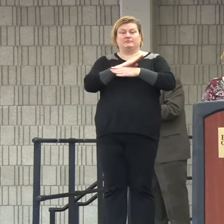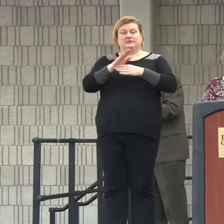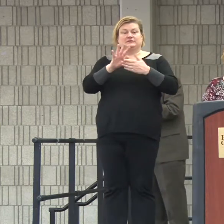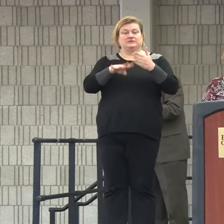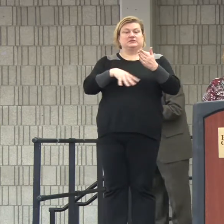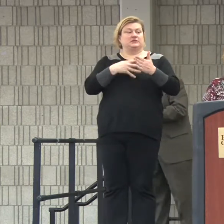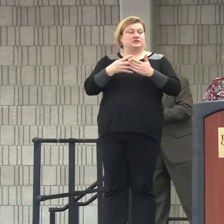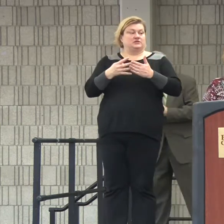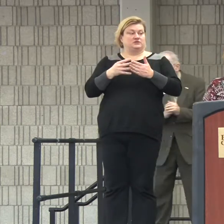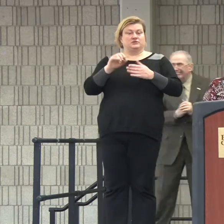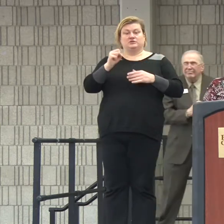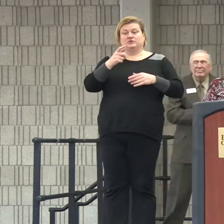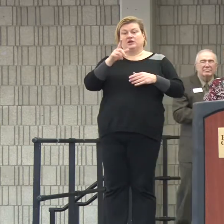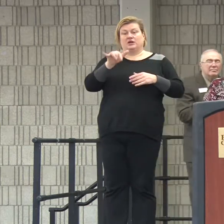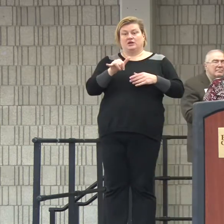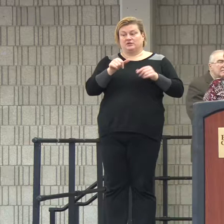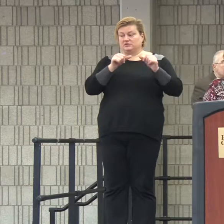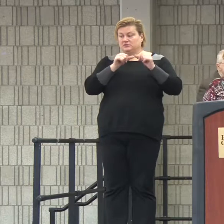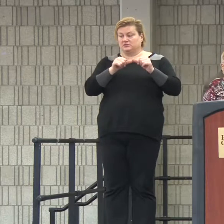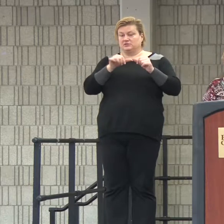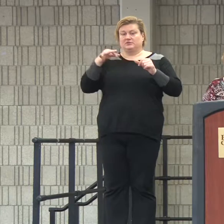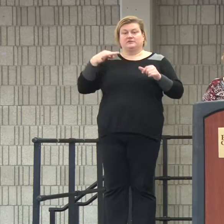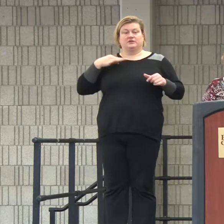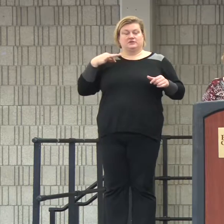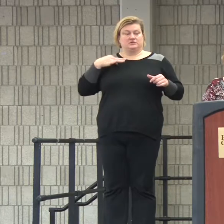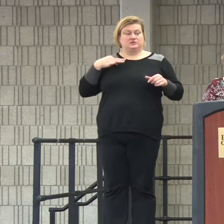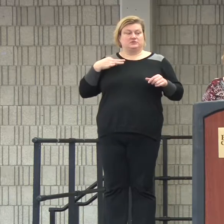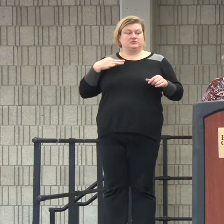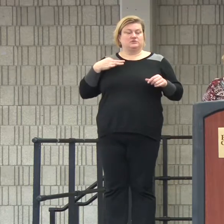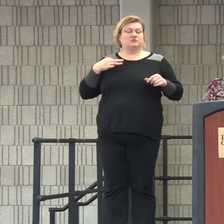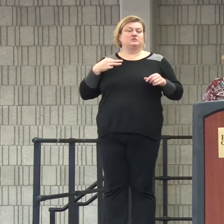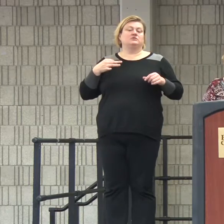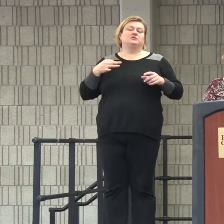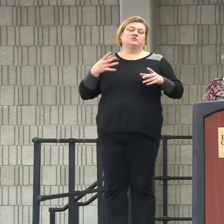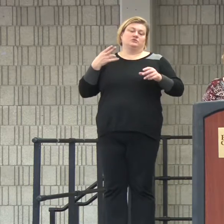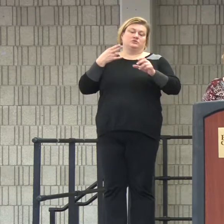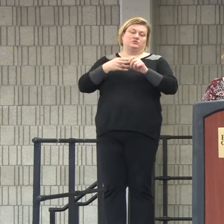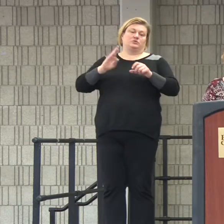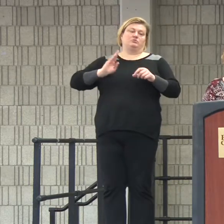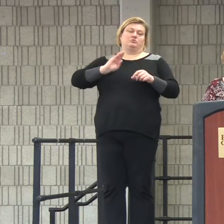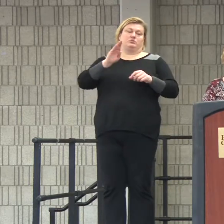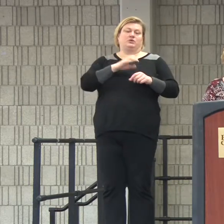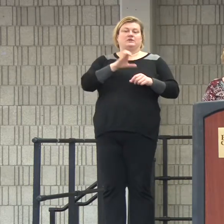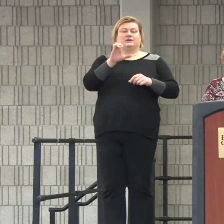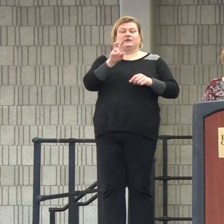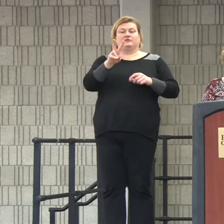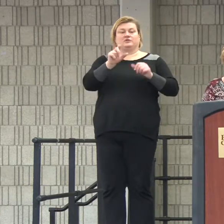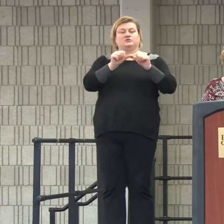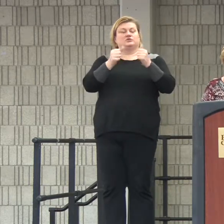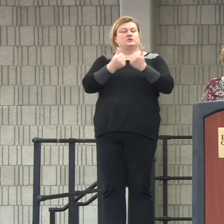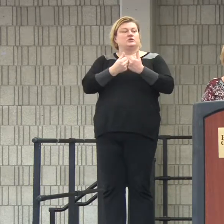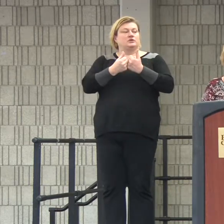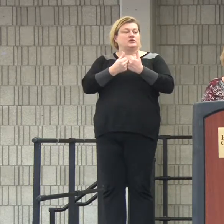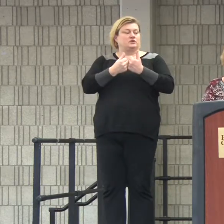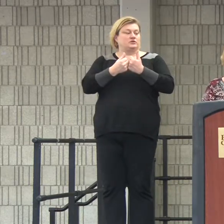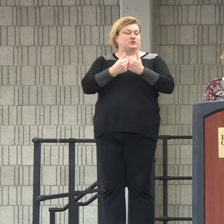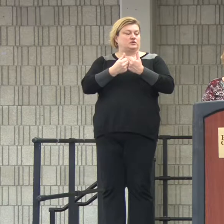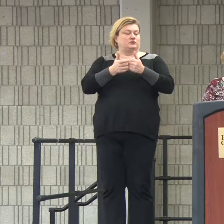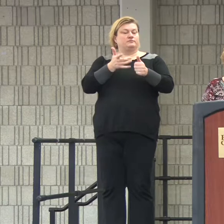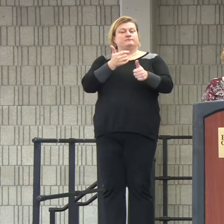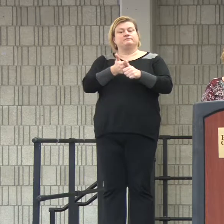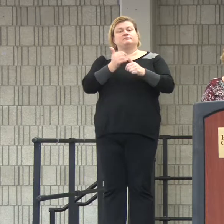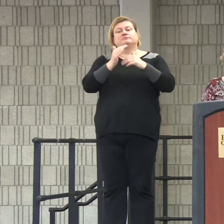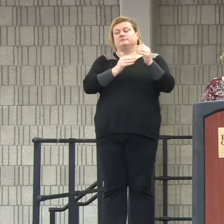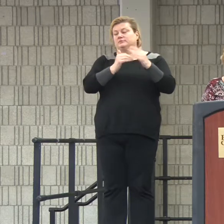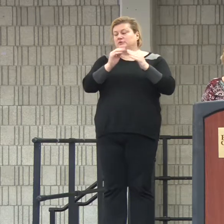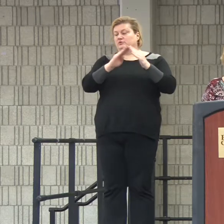schedule, Shelley has continued her volunteerism, joining the board of Cape Verdean Association, which is building